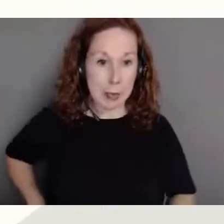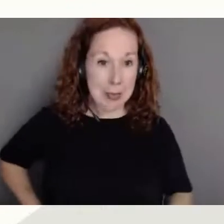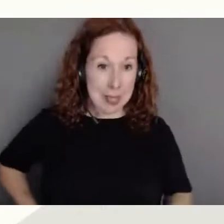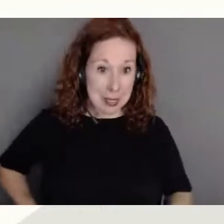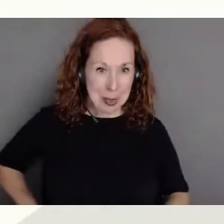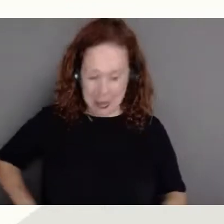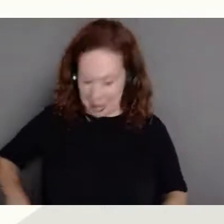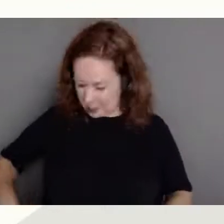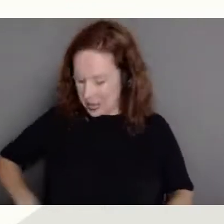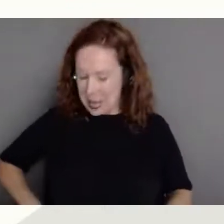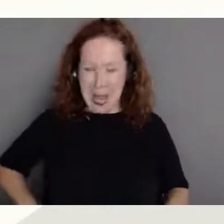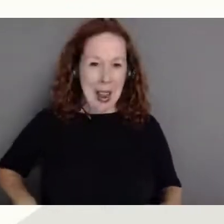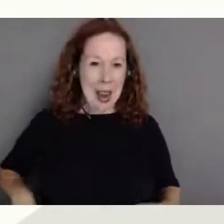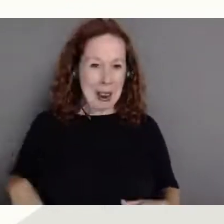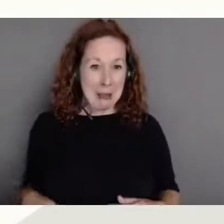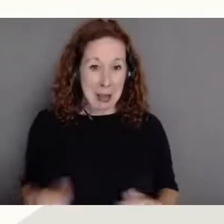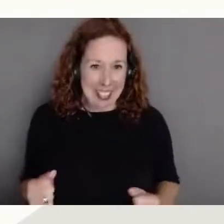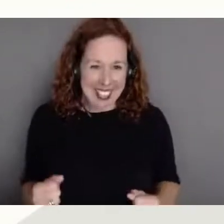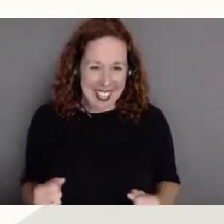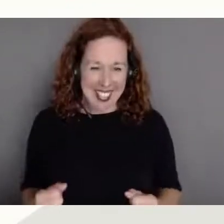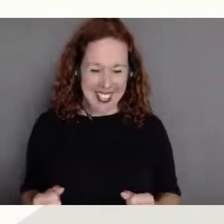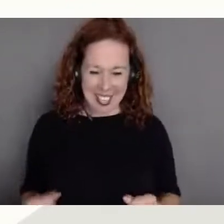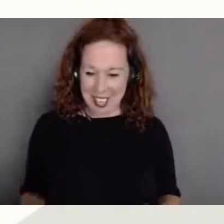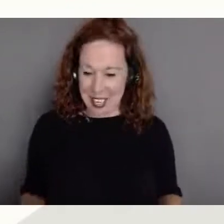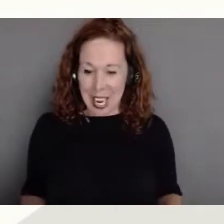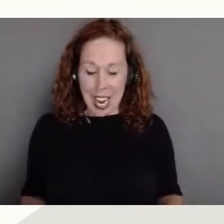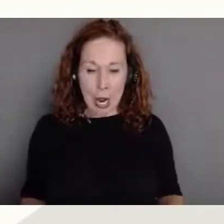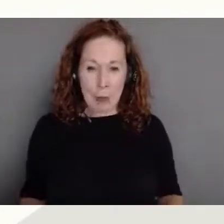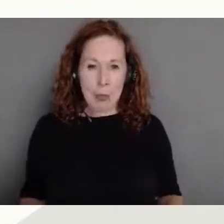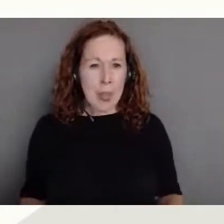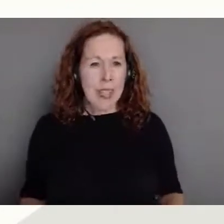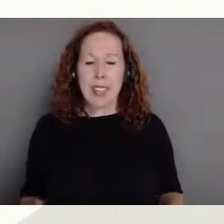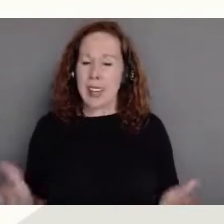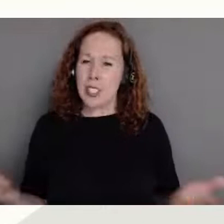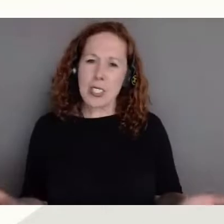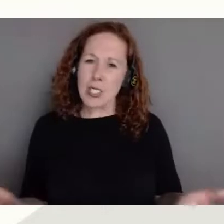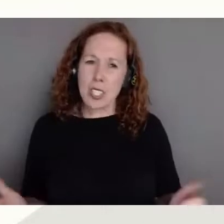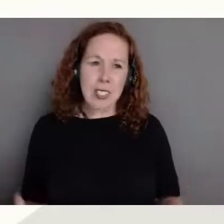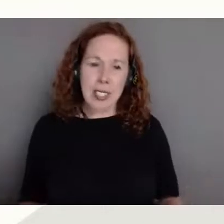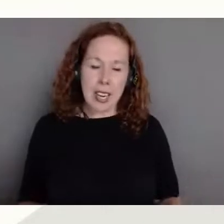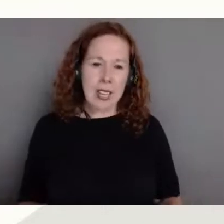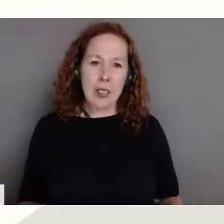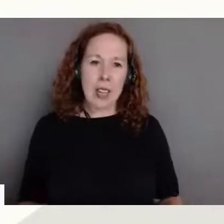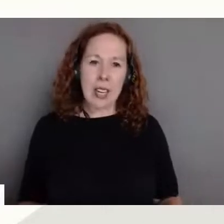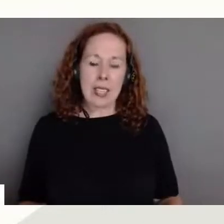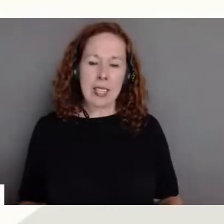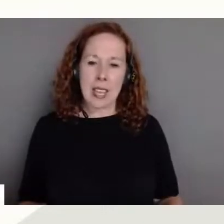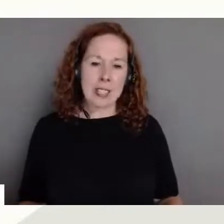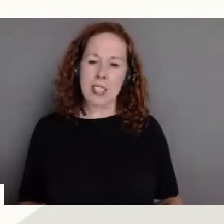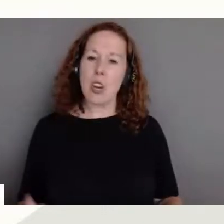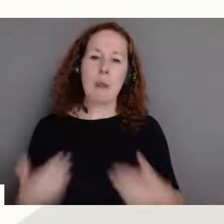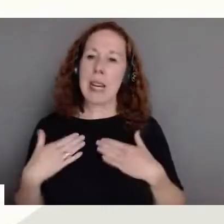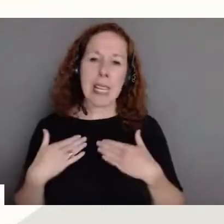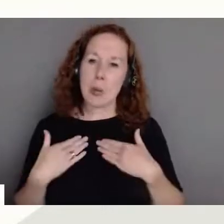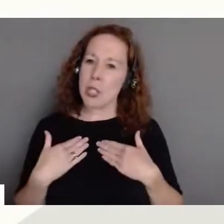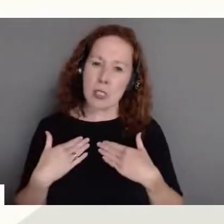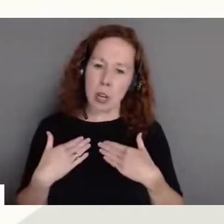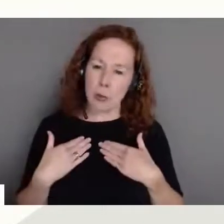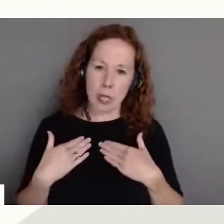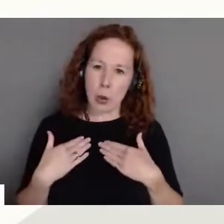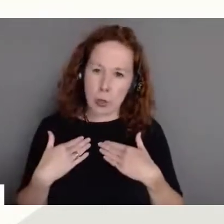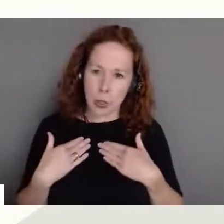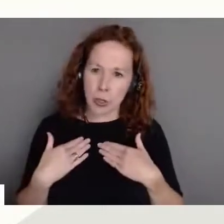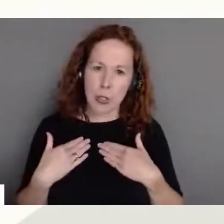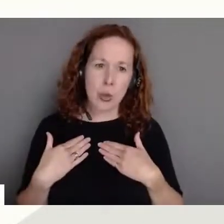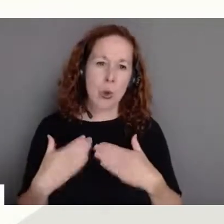muted myself. Sorry about that. It's okay. Got a little excited there. Yeah, just again that again, it's not my language, it is